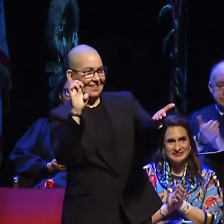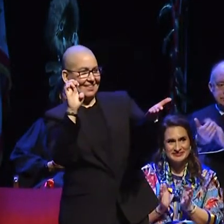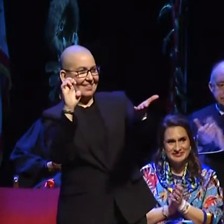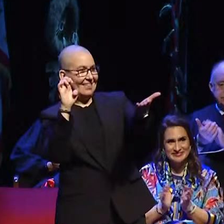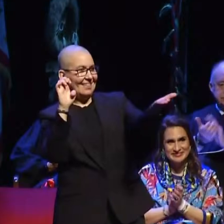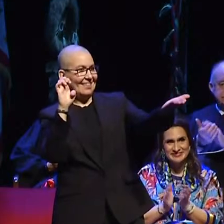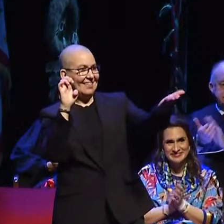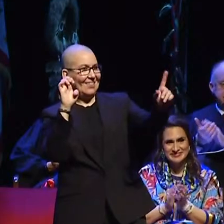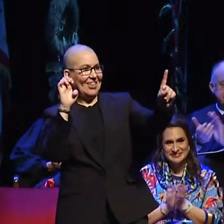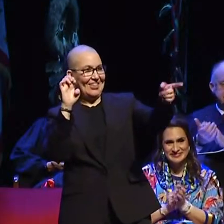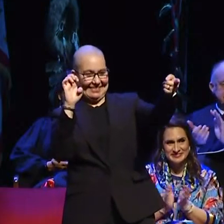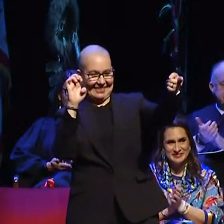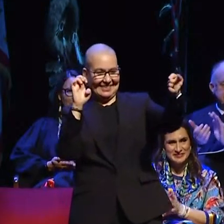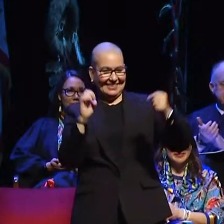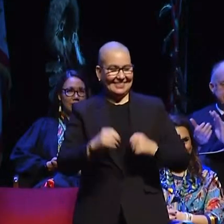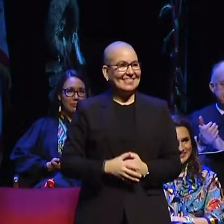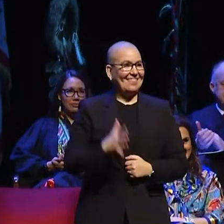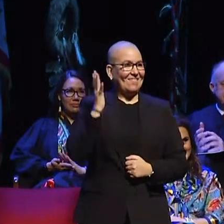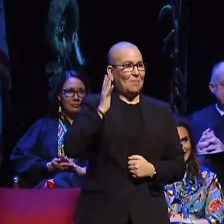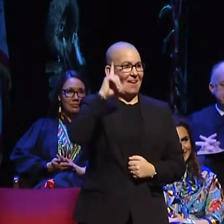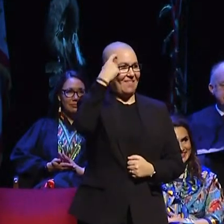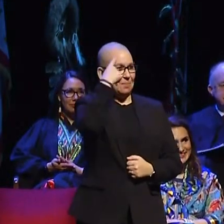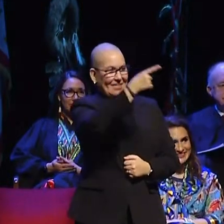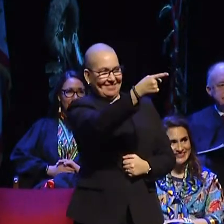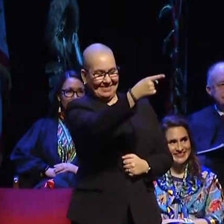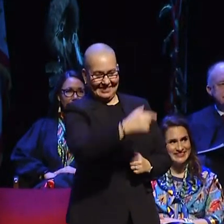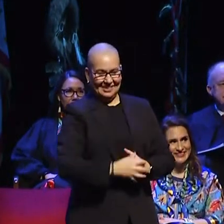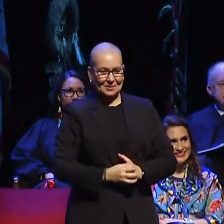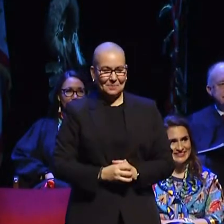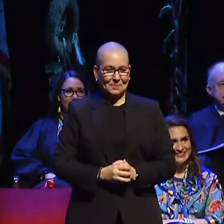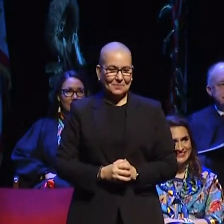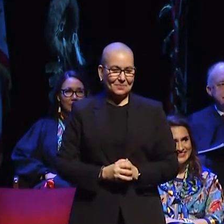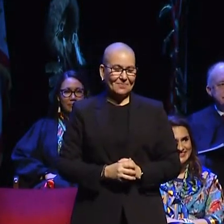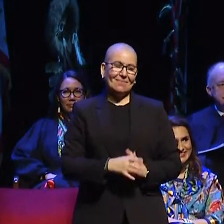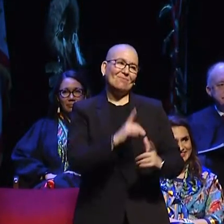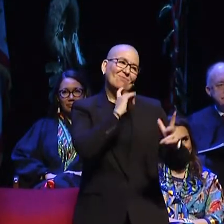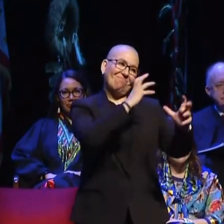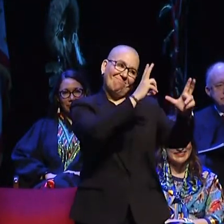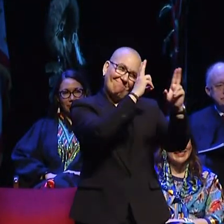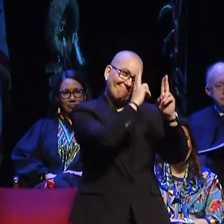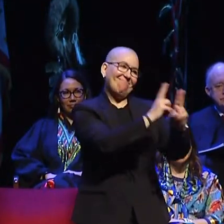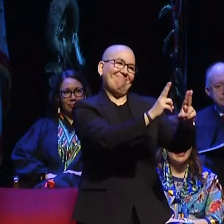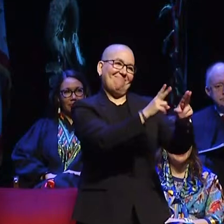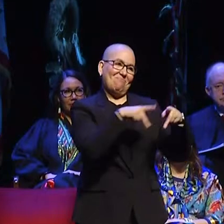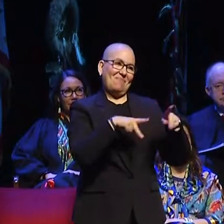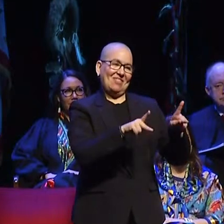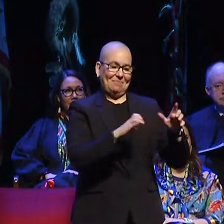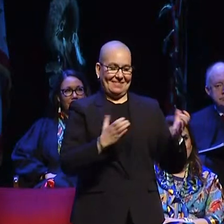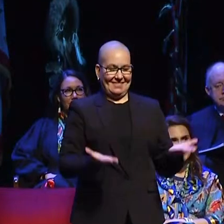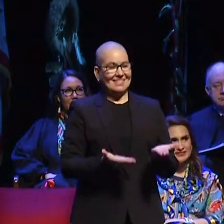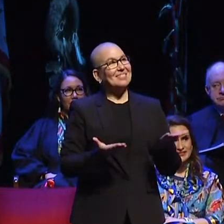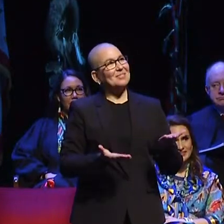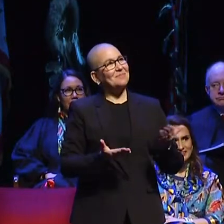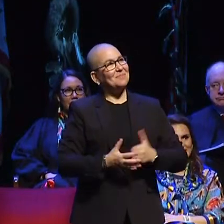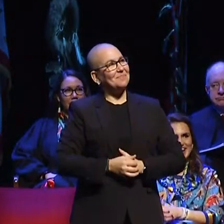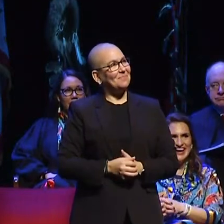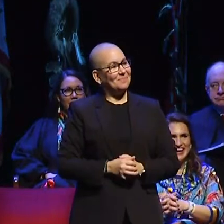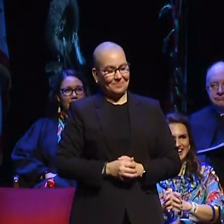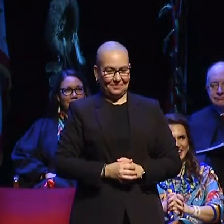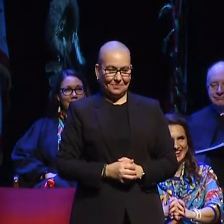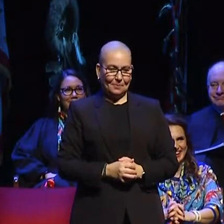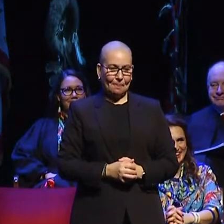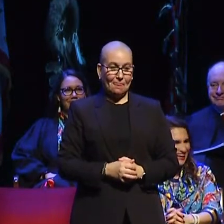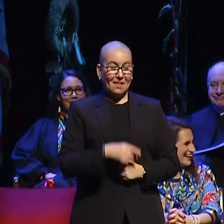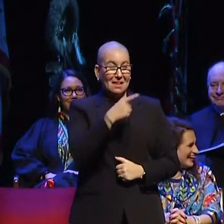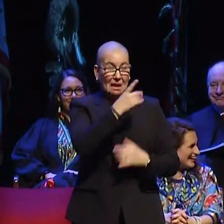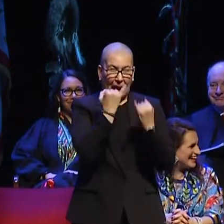Governor, I have enjoyed getting to know you, and I appreciate your independent and very candid advice